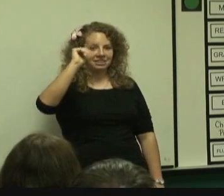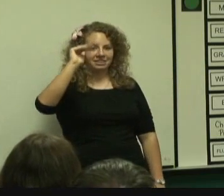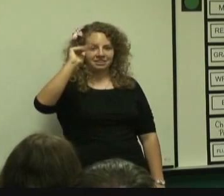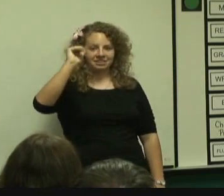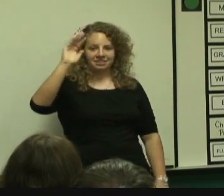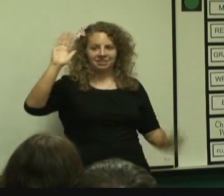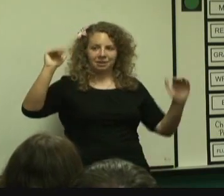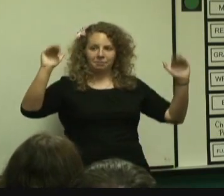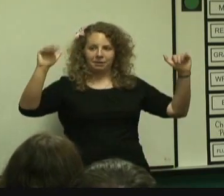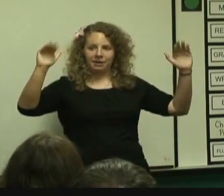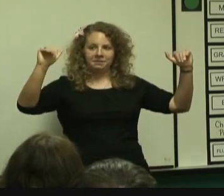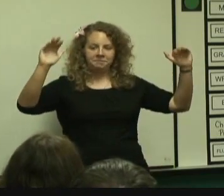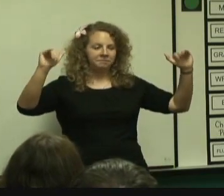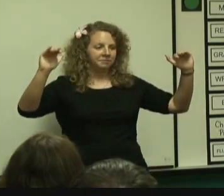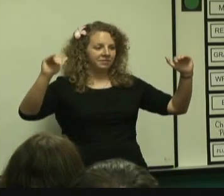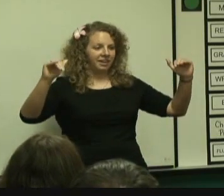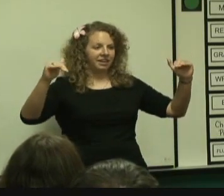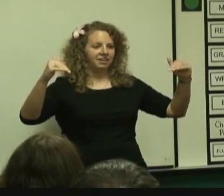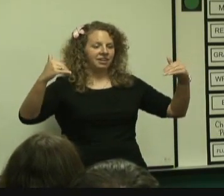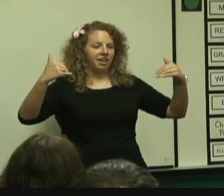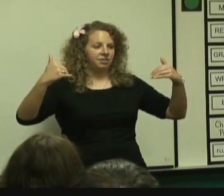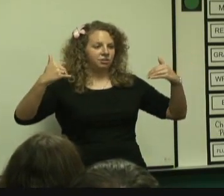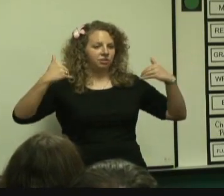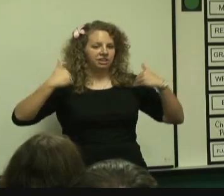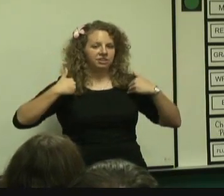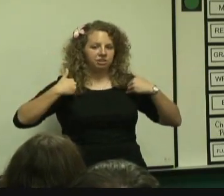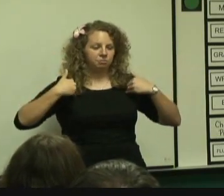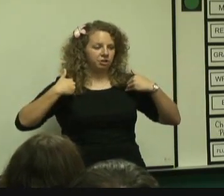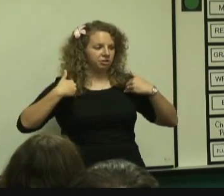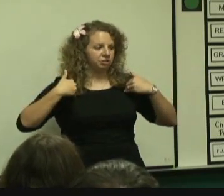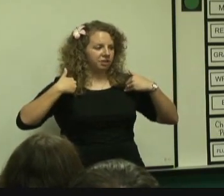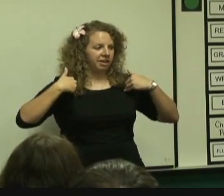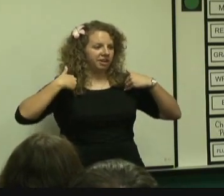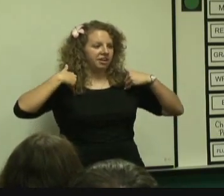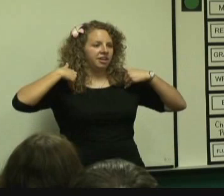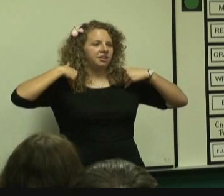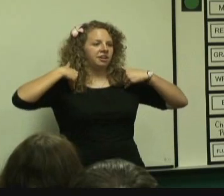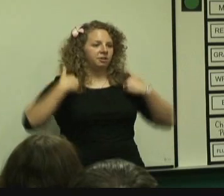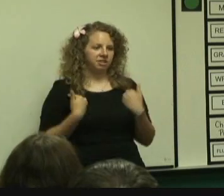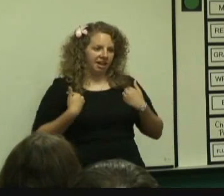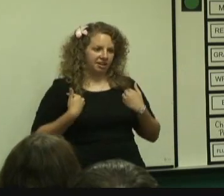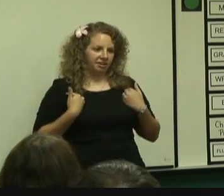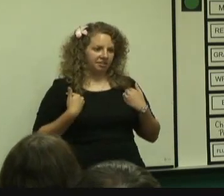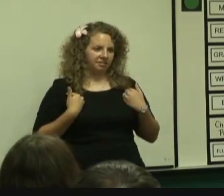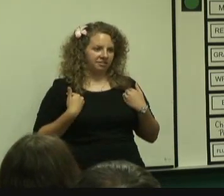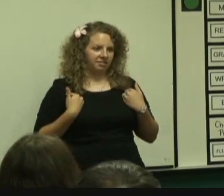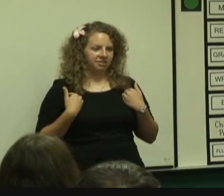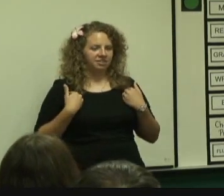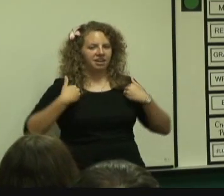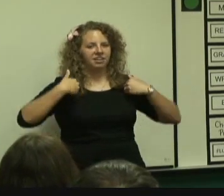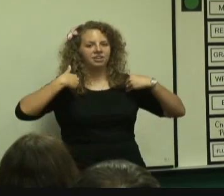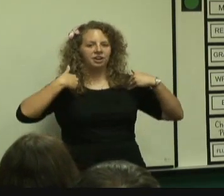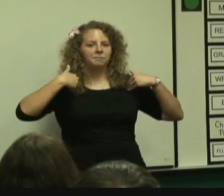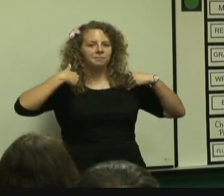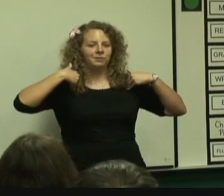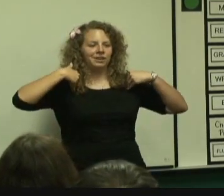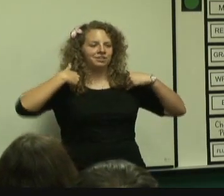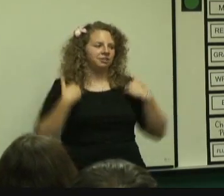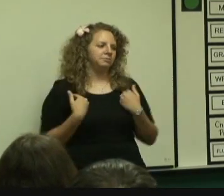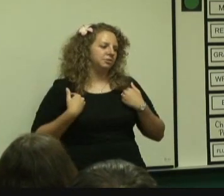this, like bye bye. Okay. And then you go like this and you put it just right here, you're going to go tired. It's kind of like you're up and the arms